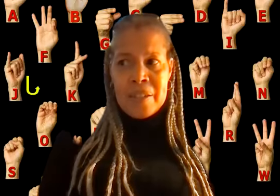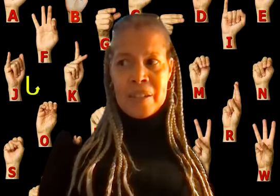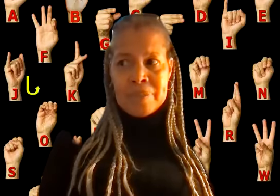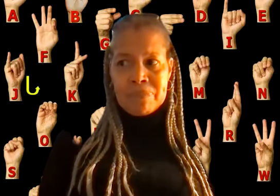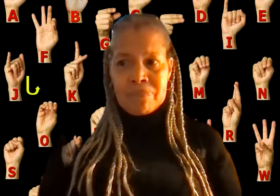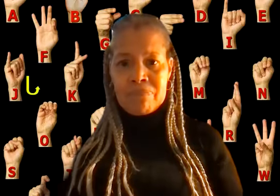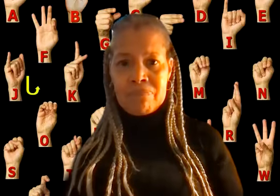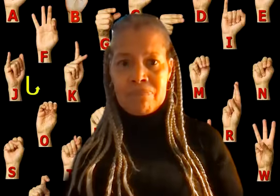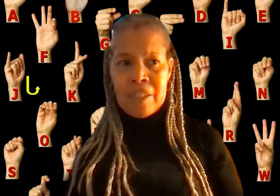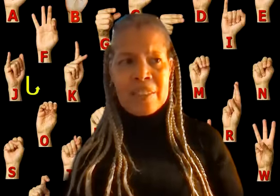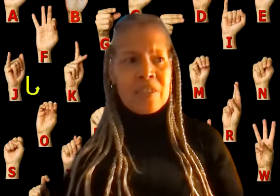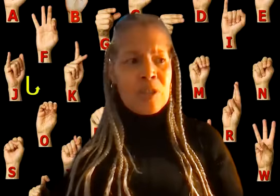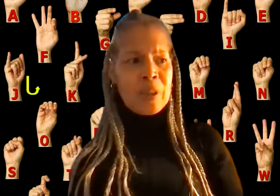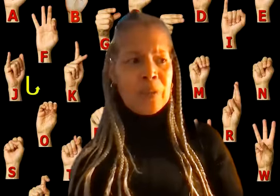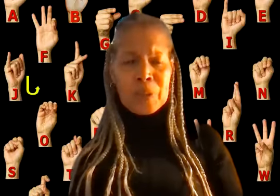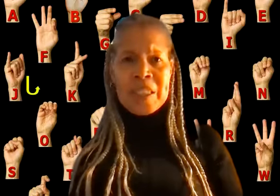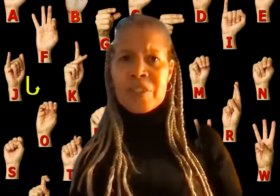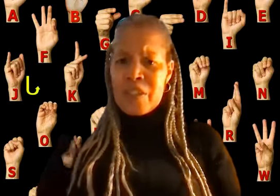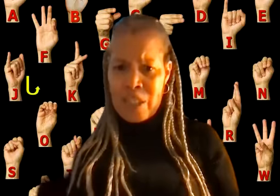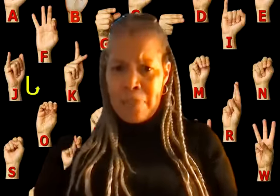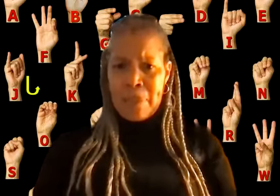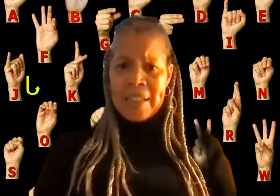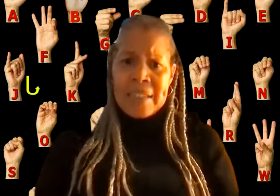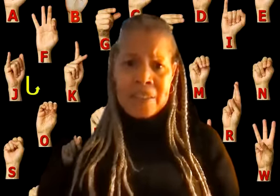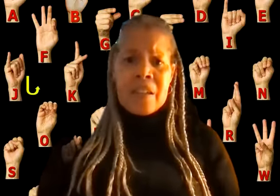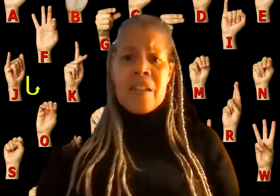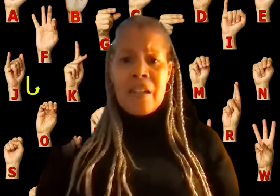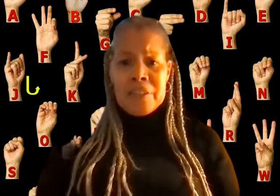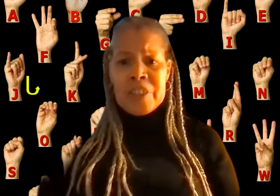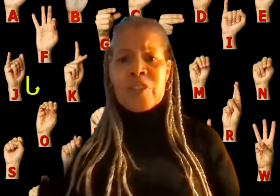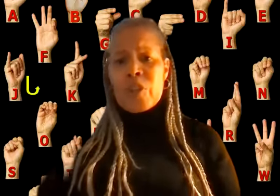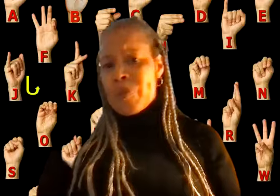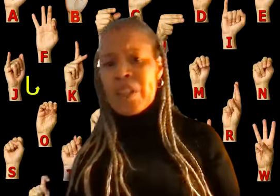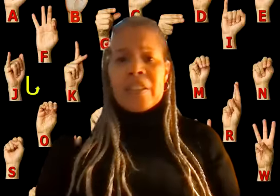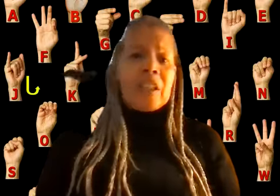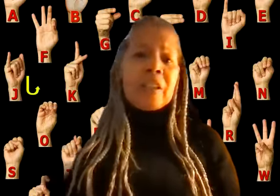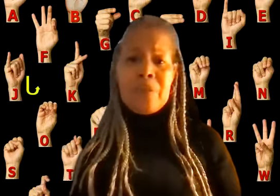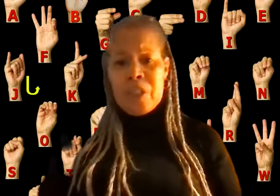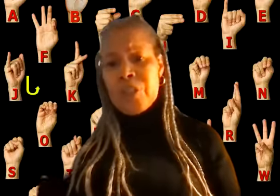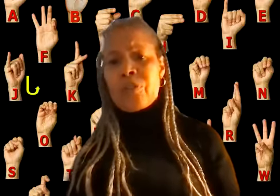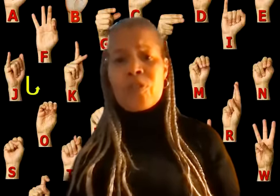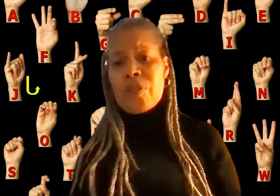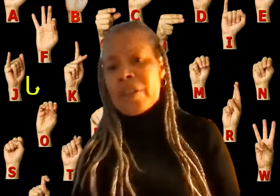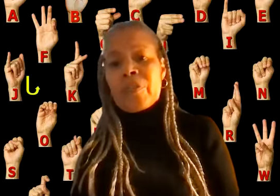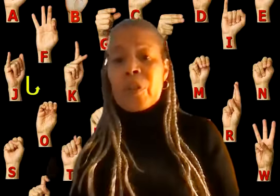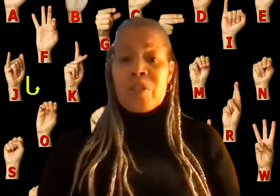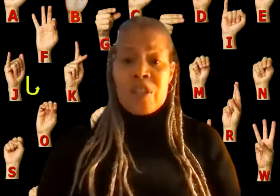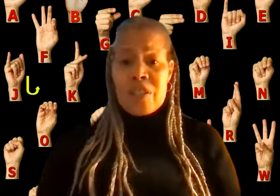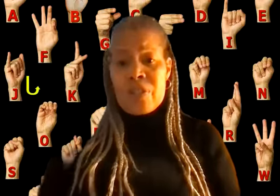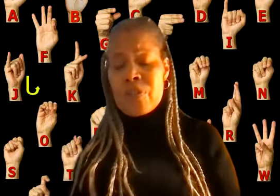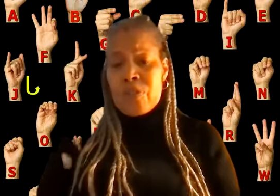um, I think she'd been home three years now. She came back here, uh, three years ago, but she kind of comes and goes. So I never know where she is. So, you